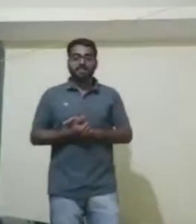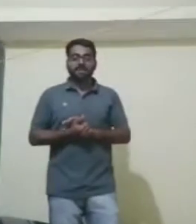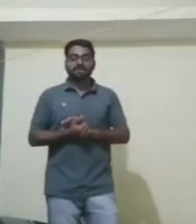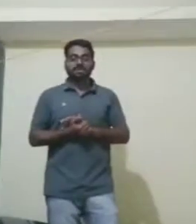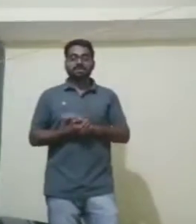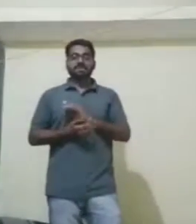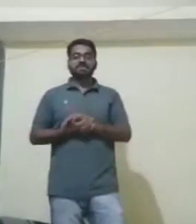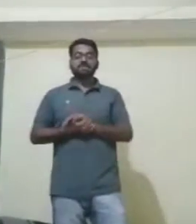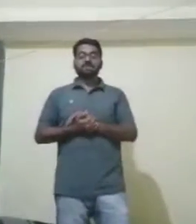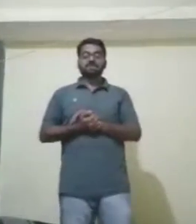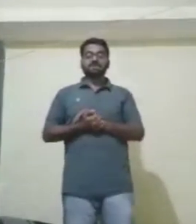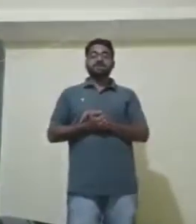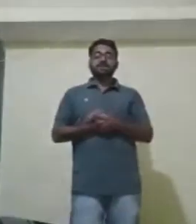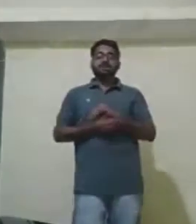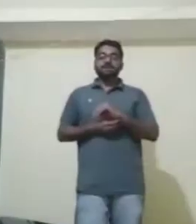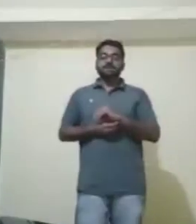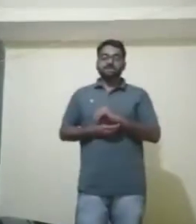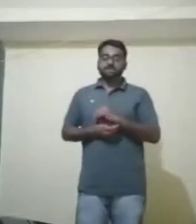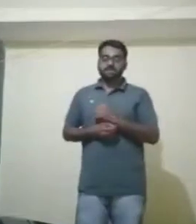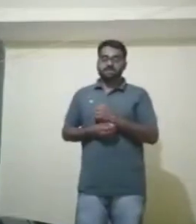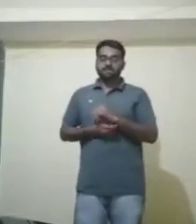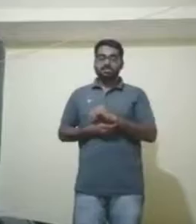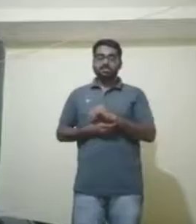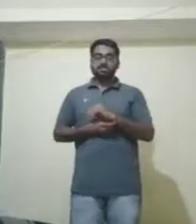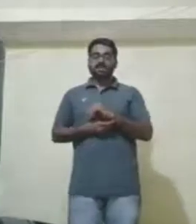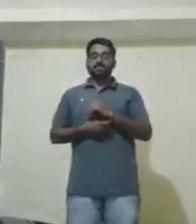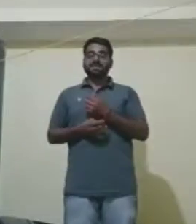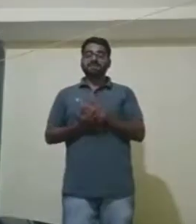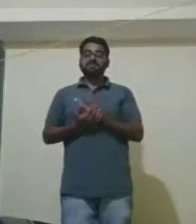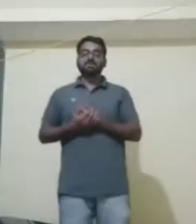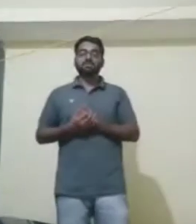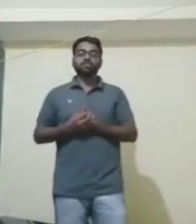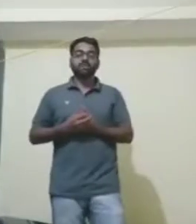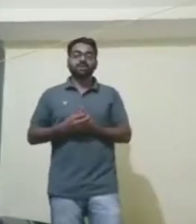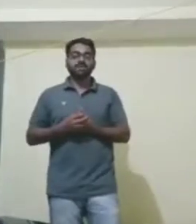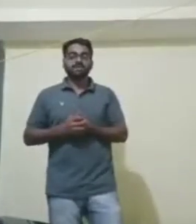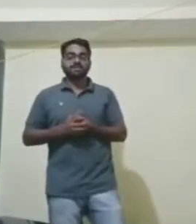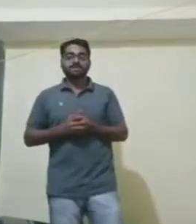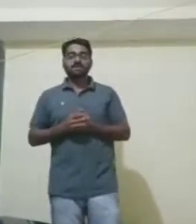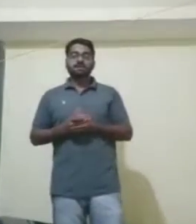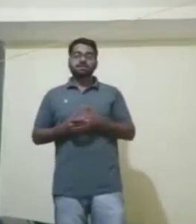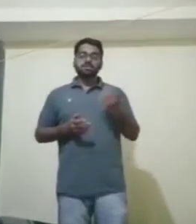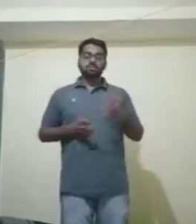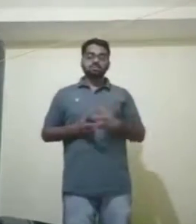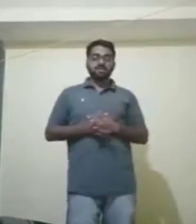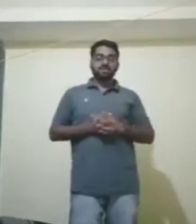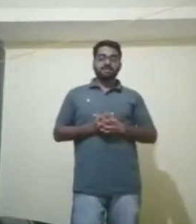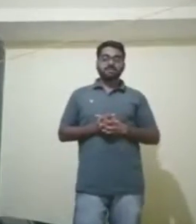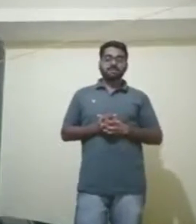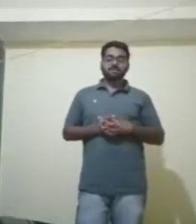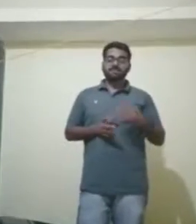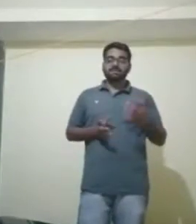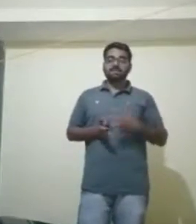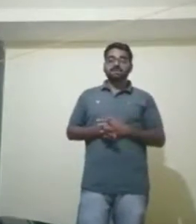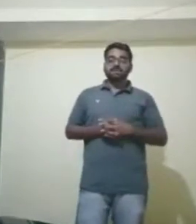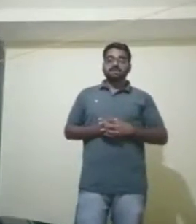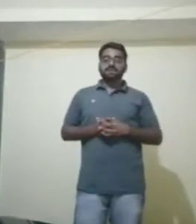blank method, empty method, to uppercase method, to lowercase method, to join method,